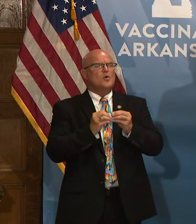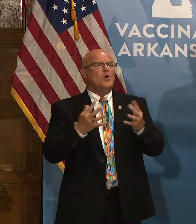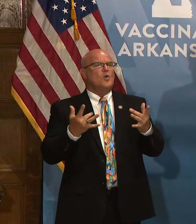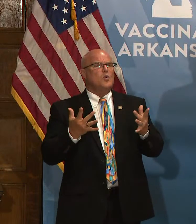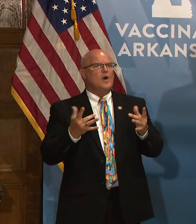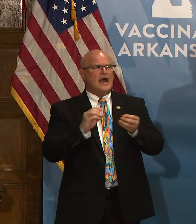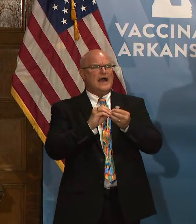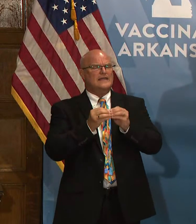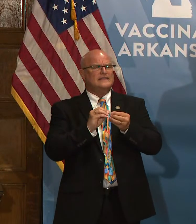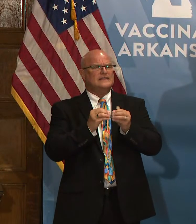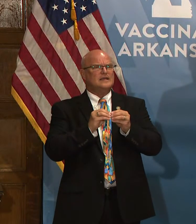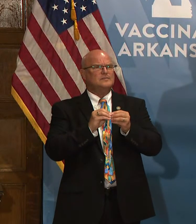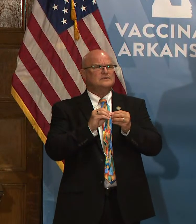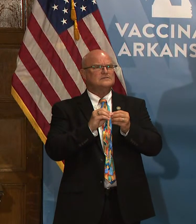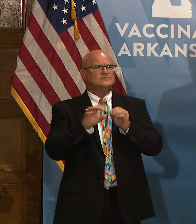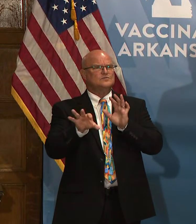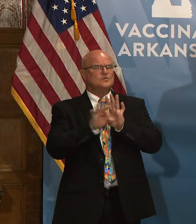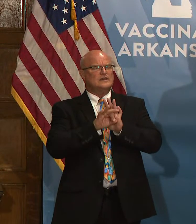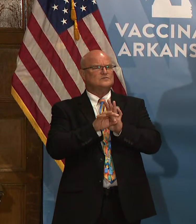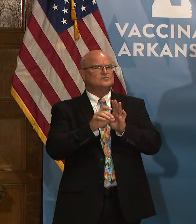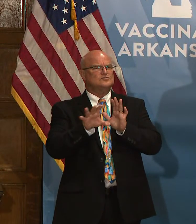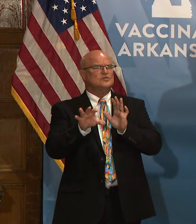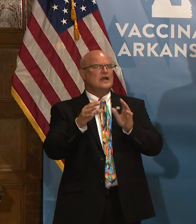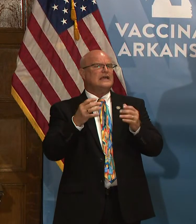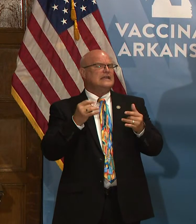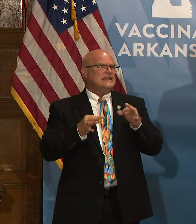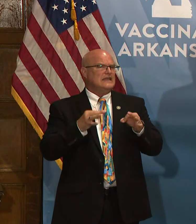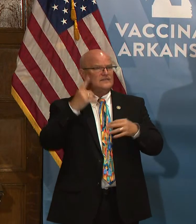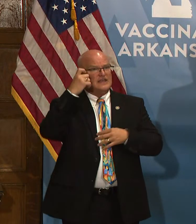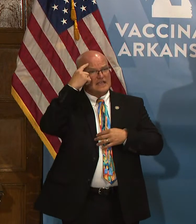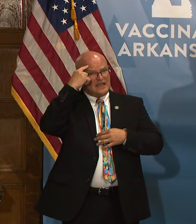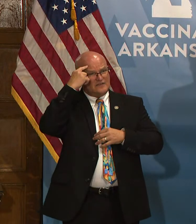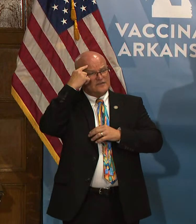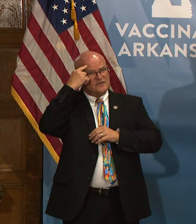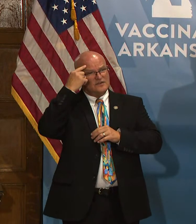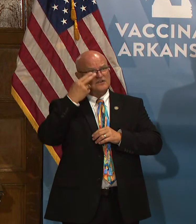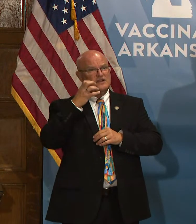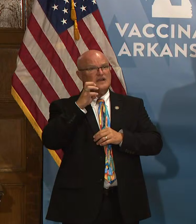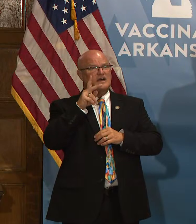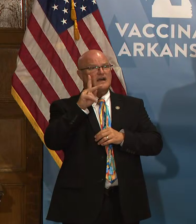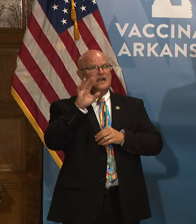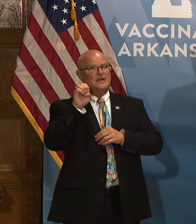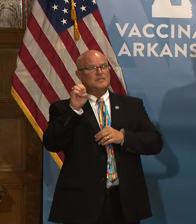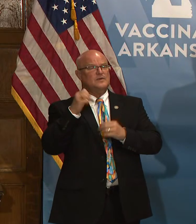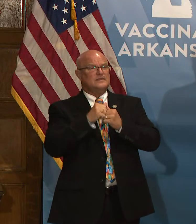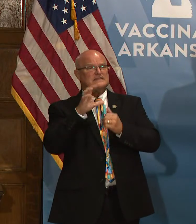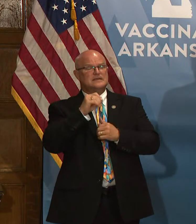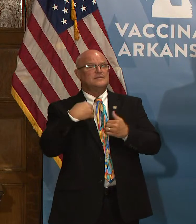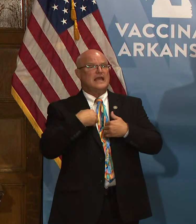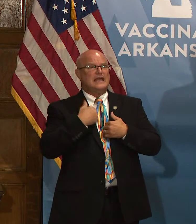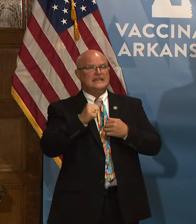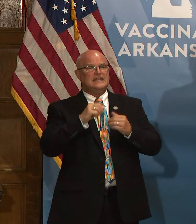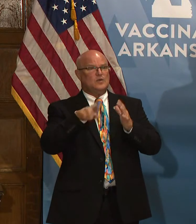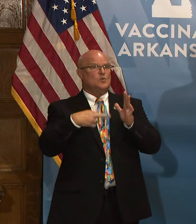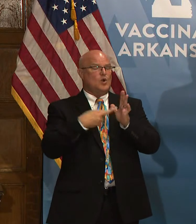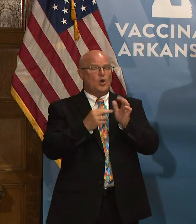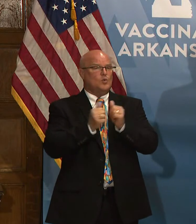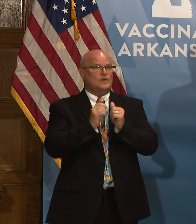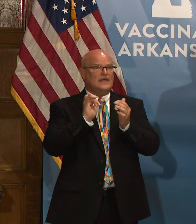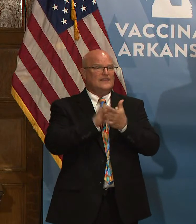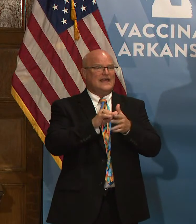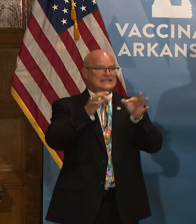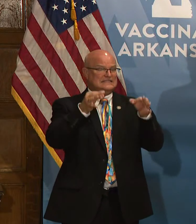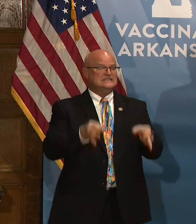was chosen, and if Governor Huckabee's relationship with this company, if that had any role at all with